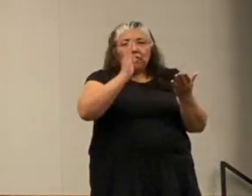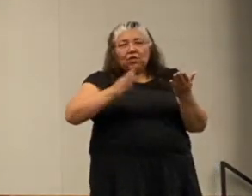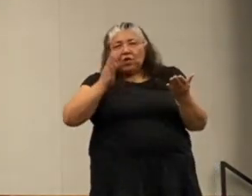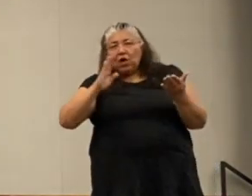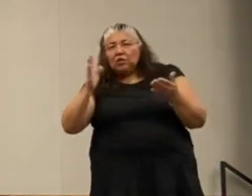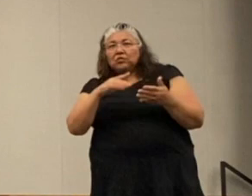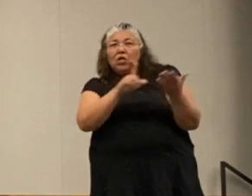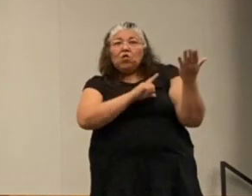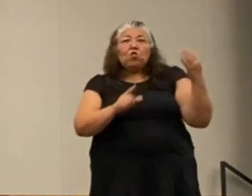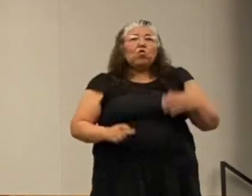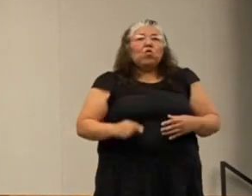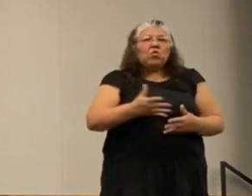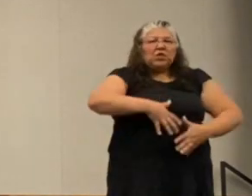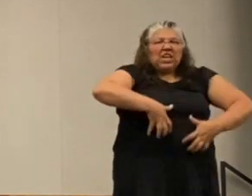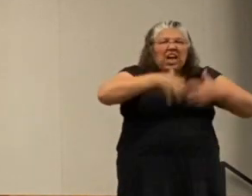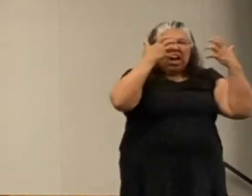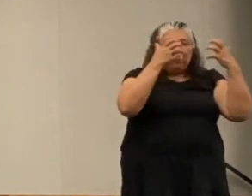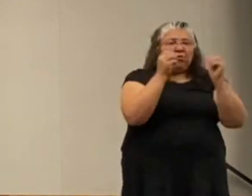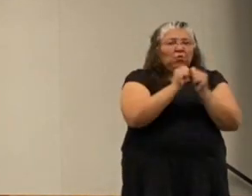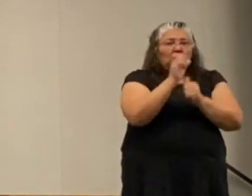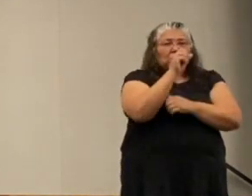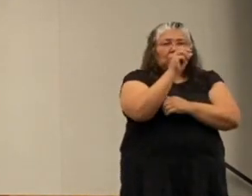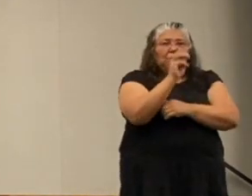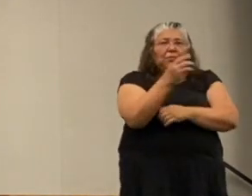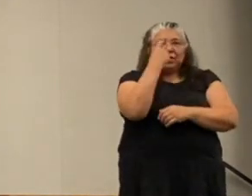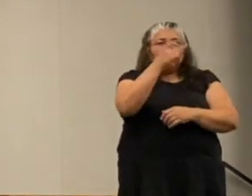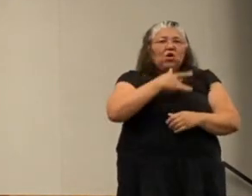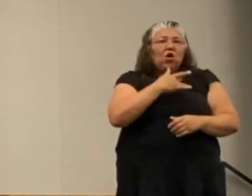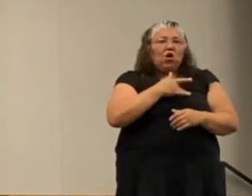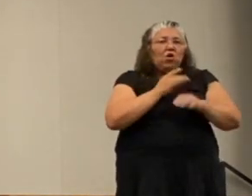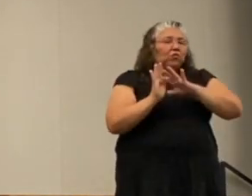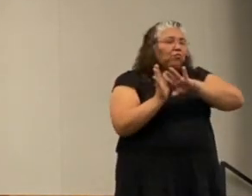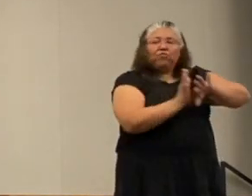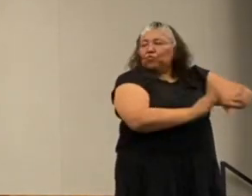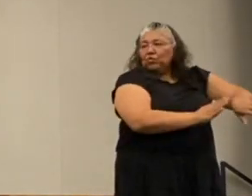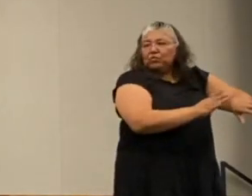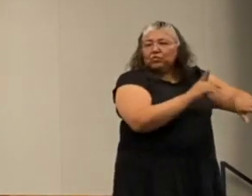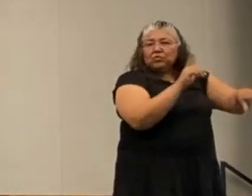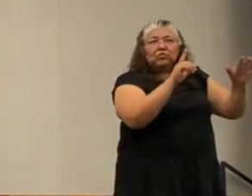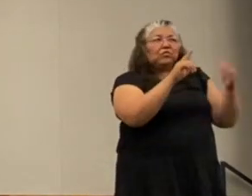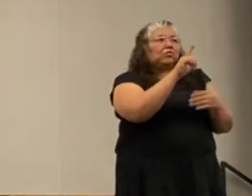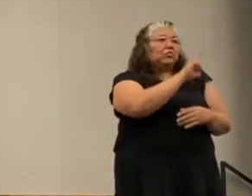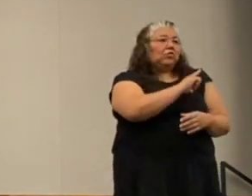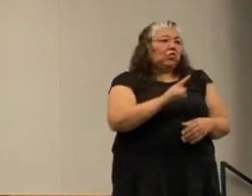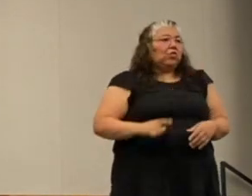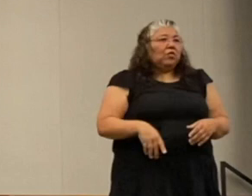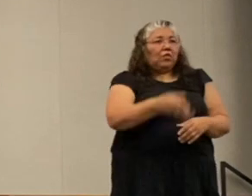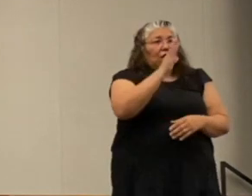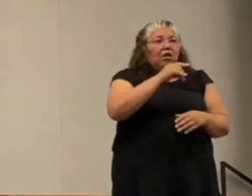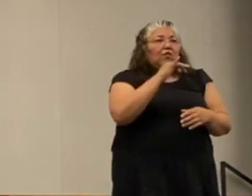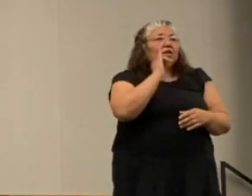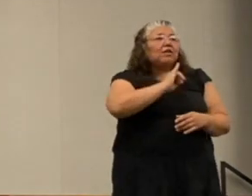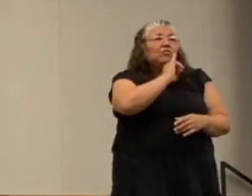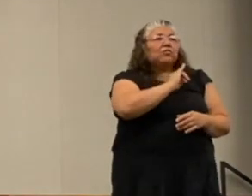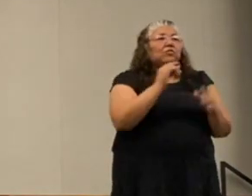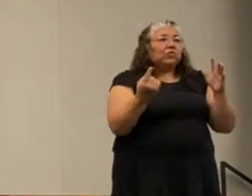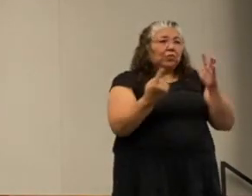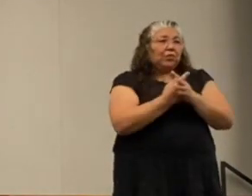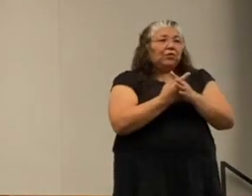Lord was angry with Solomon because his heart had turned away from the Lord, the God of Israel, who had appeared to